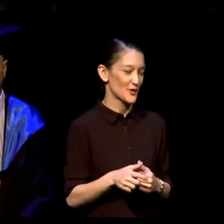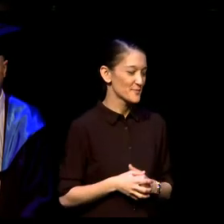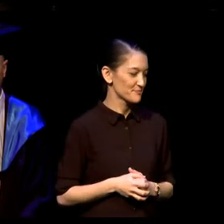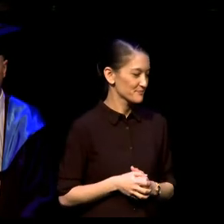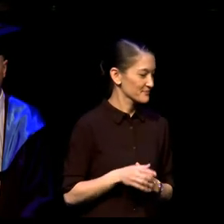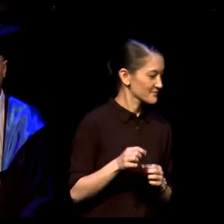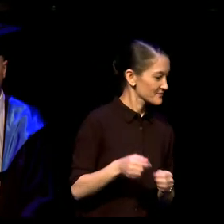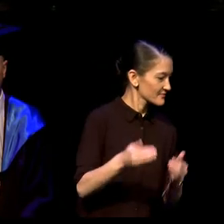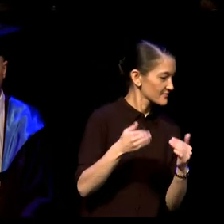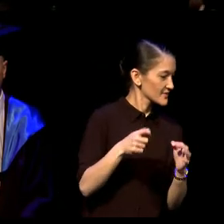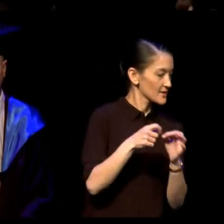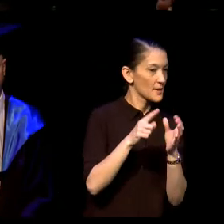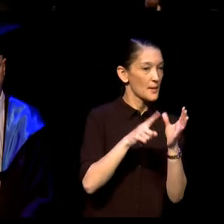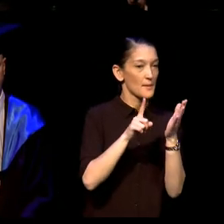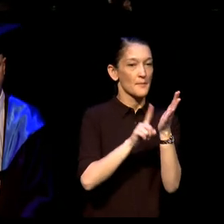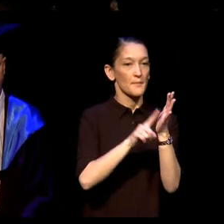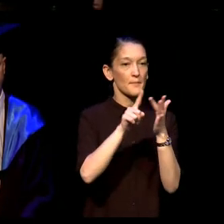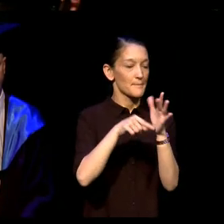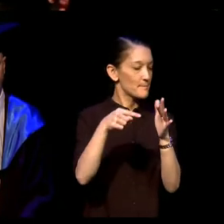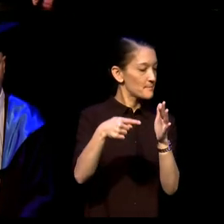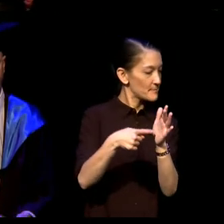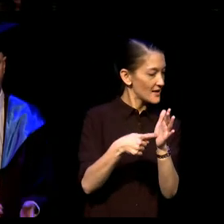Baljit Kaur Sarjan Singh.